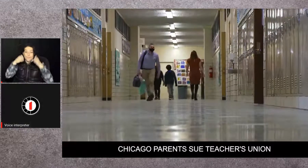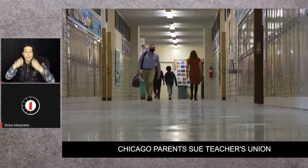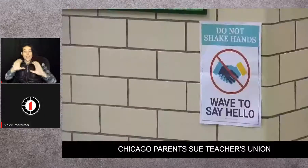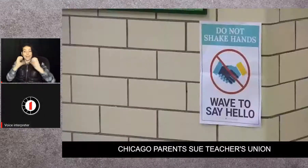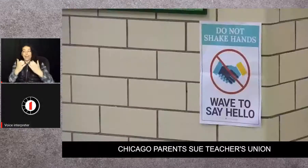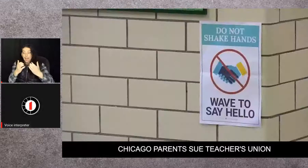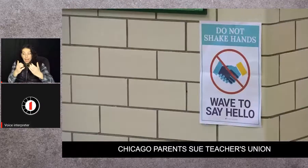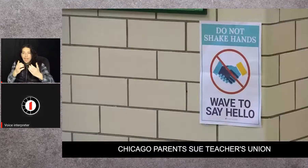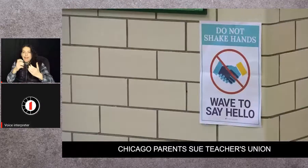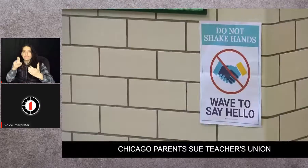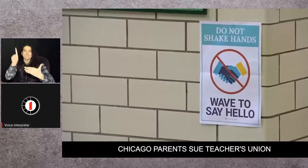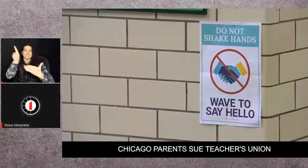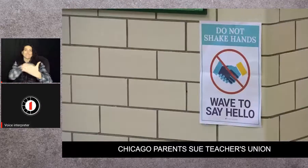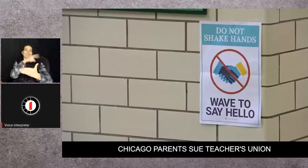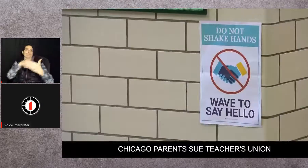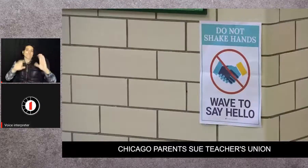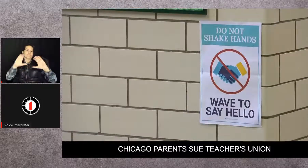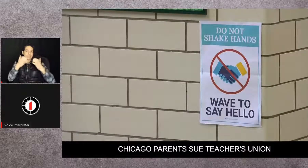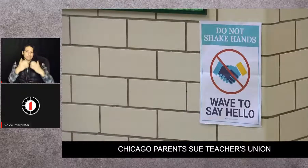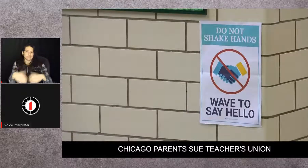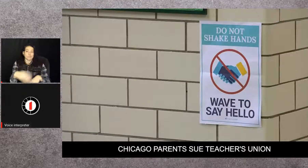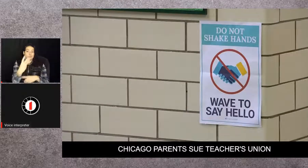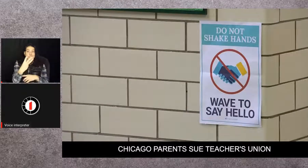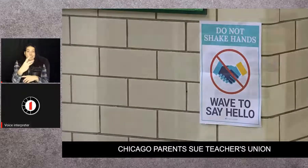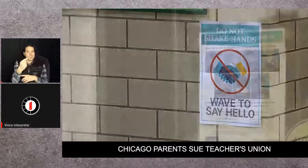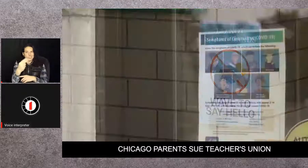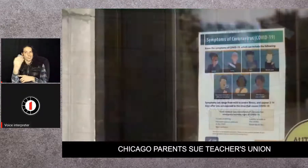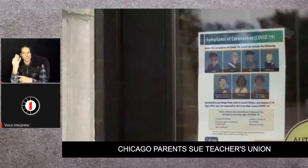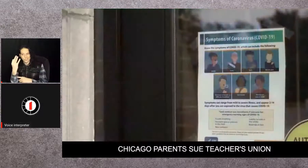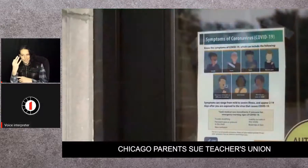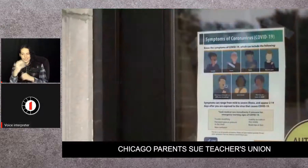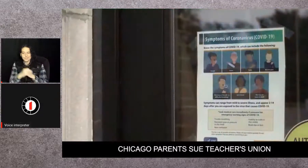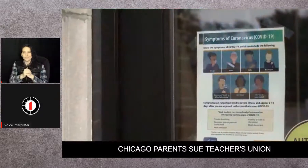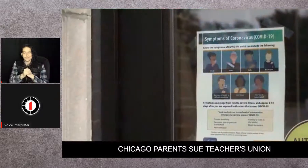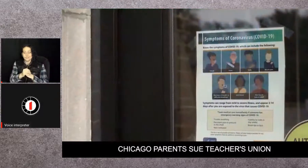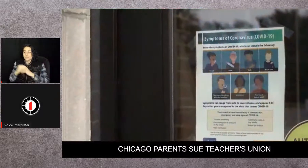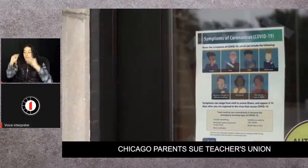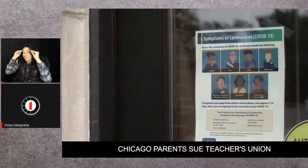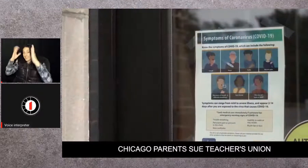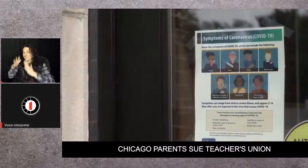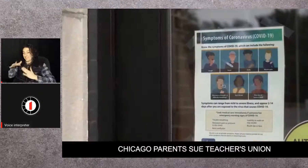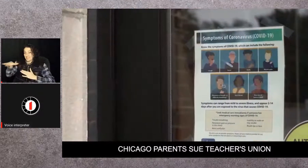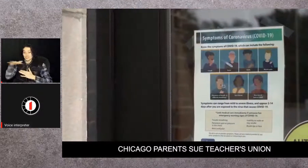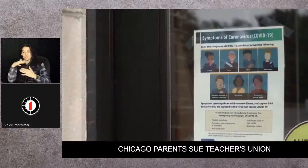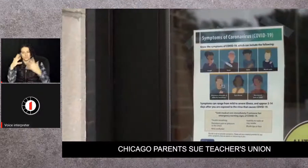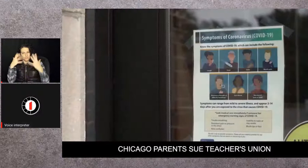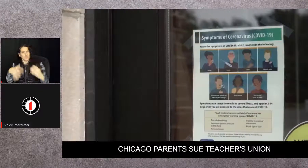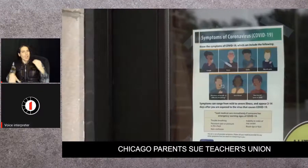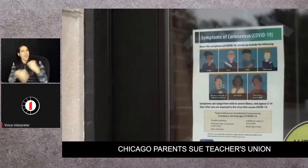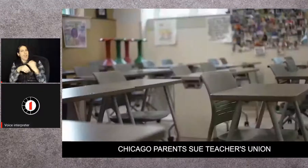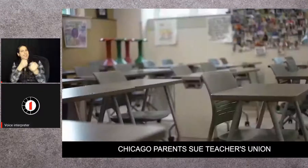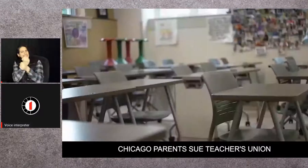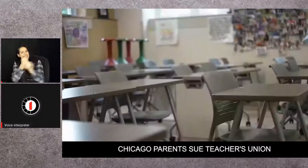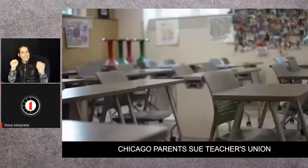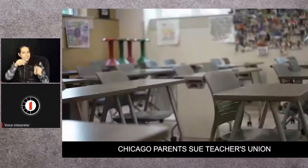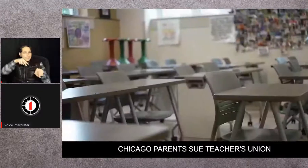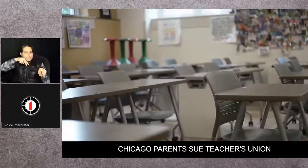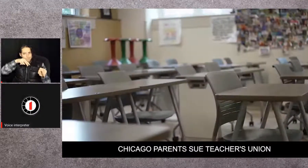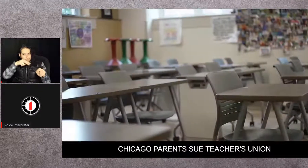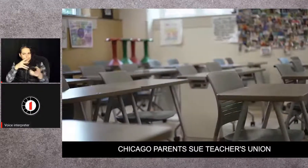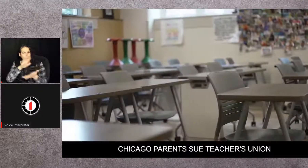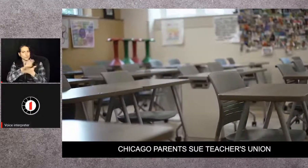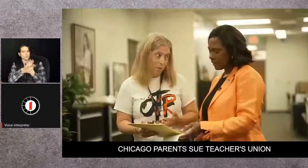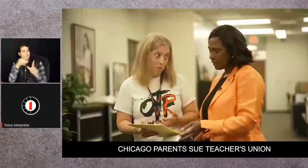public schools, which wants in-person classes, to cancel classes Wednesday, Thursday, and Friday. The